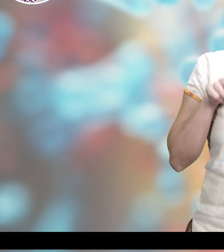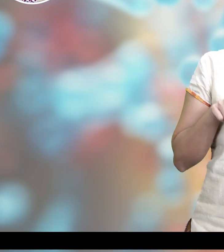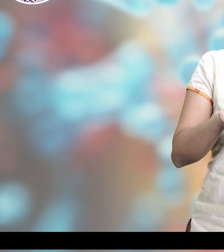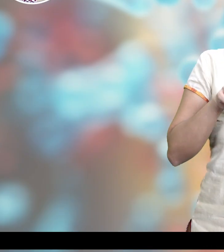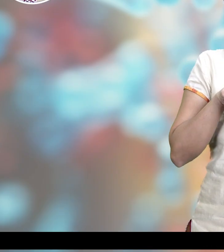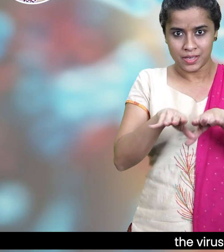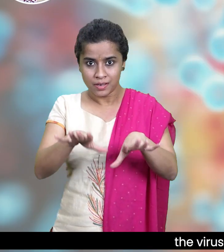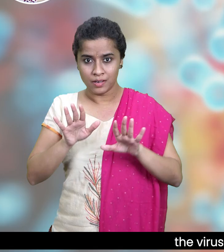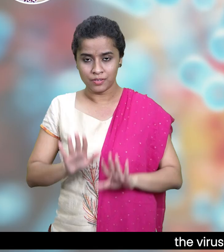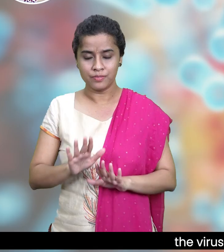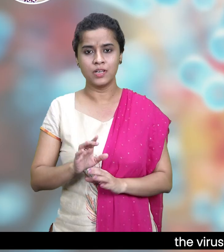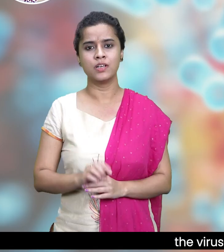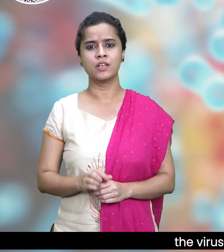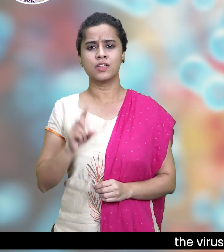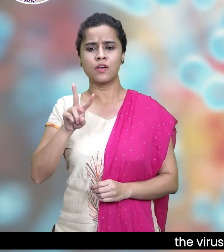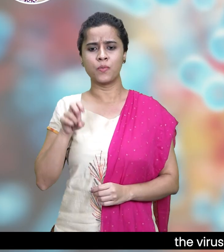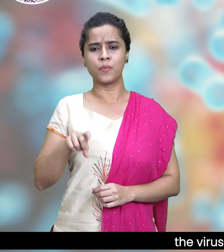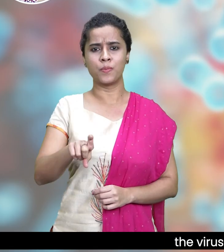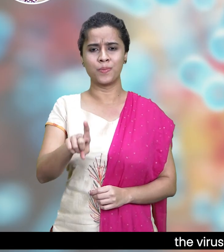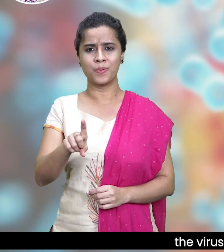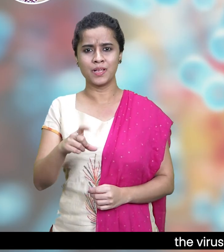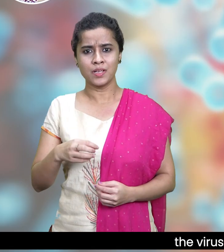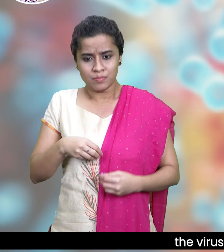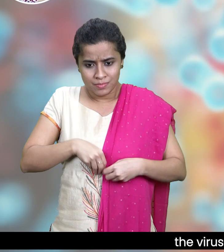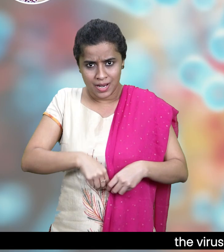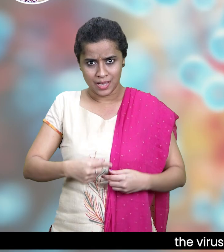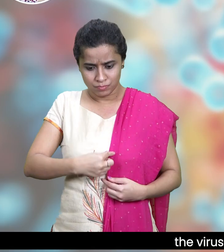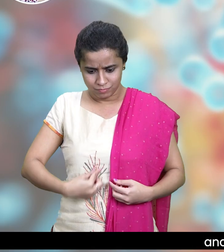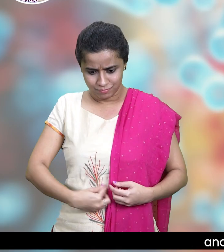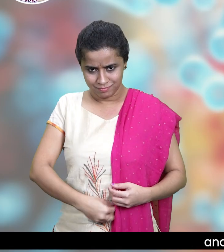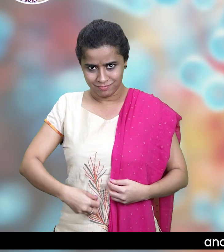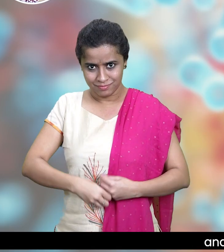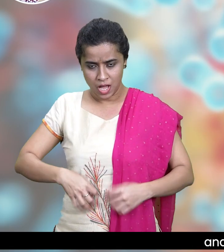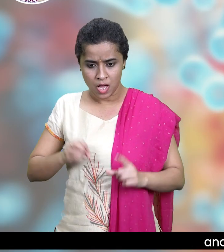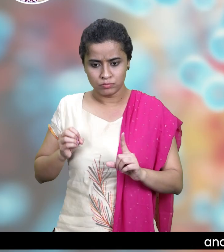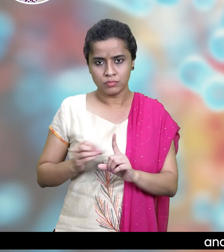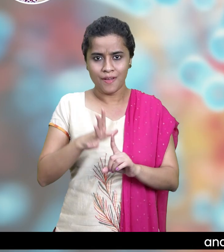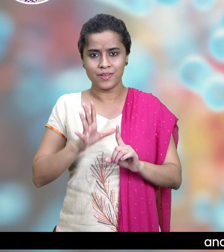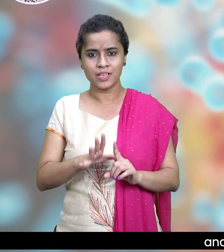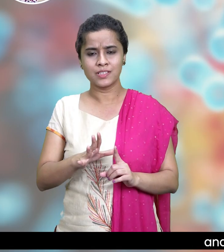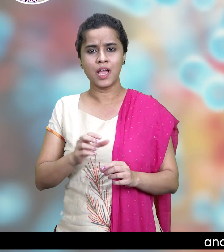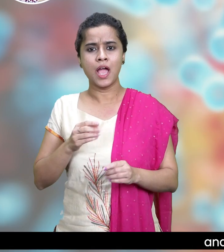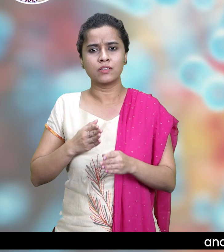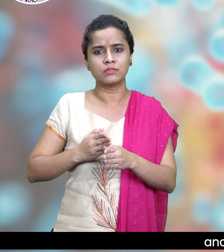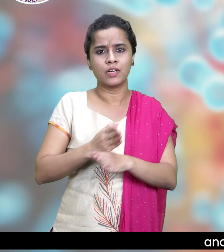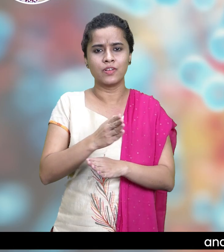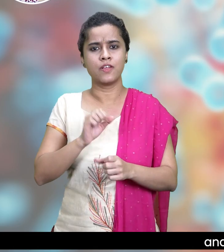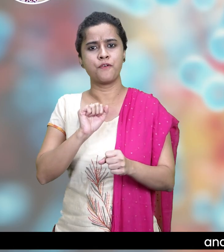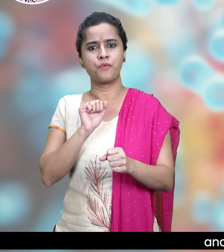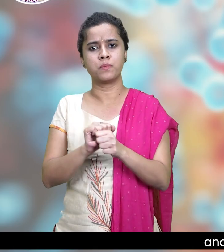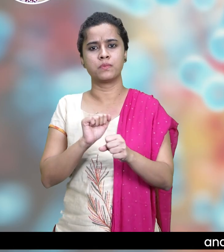infection, the virus goes to the immune system and damages its